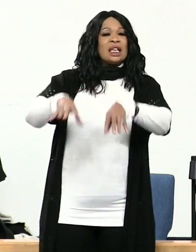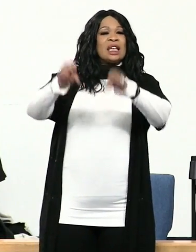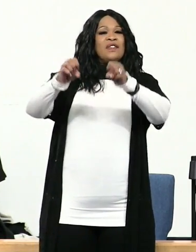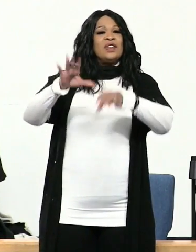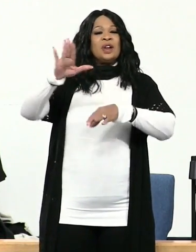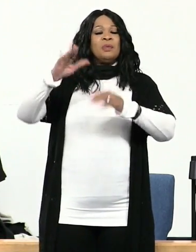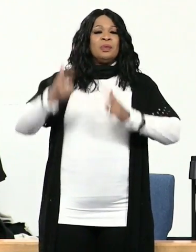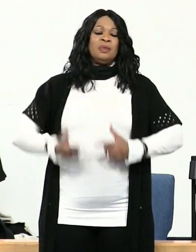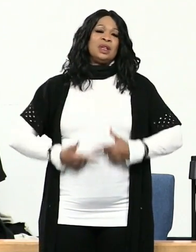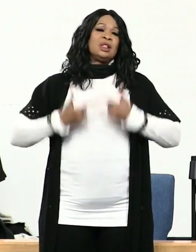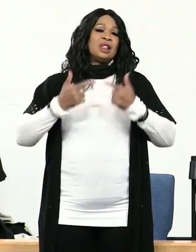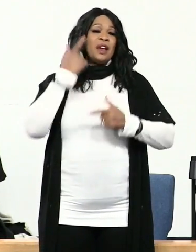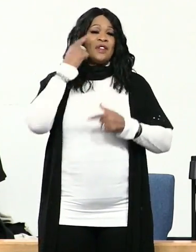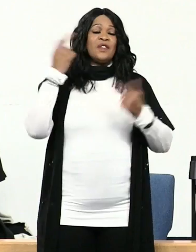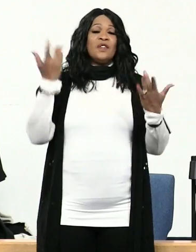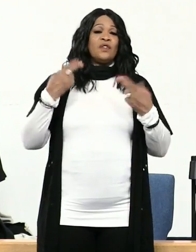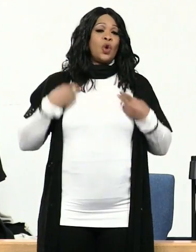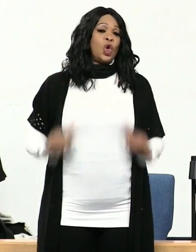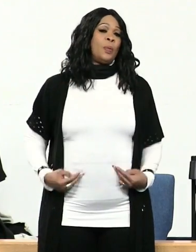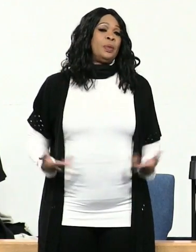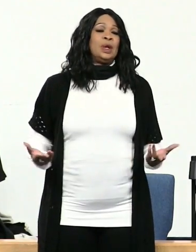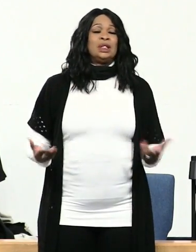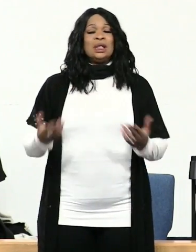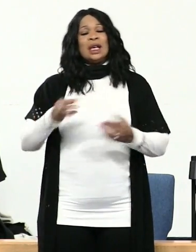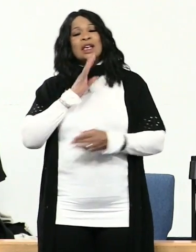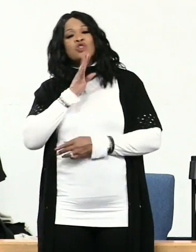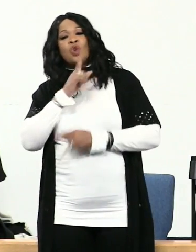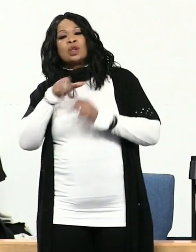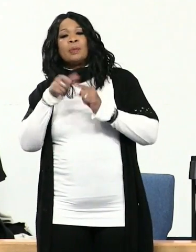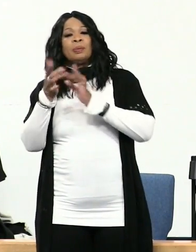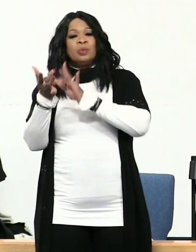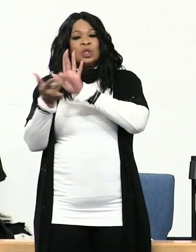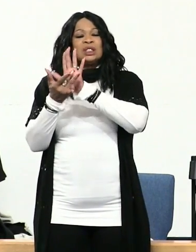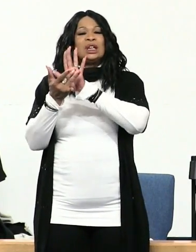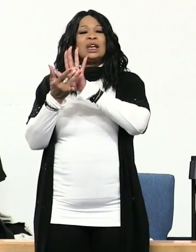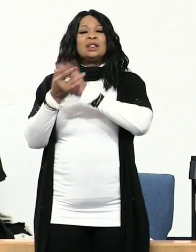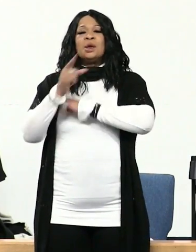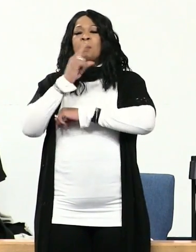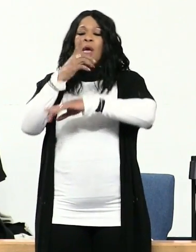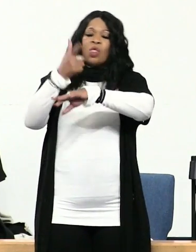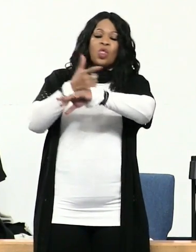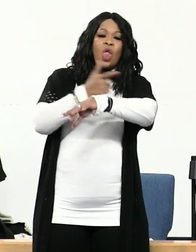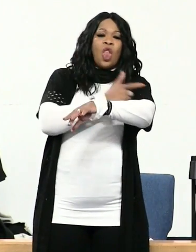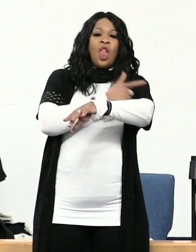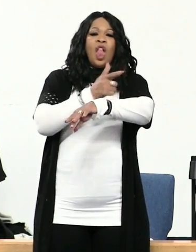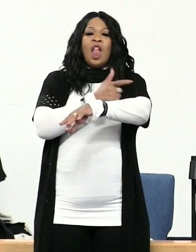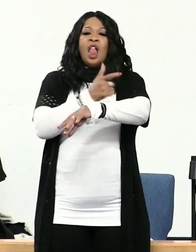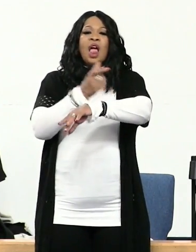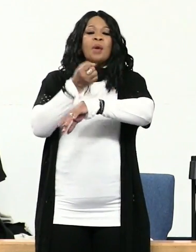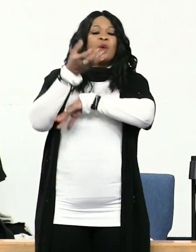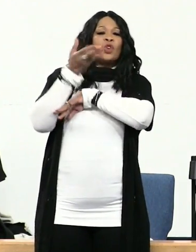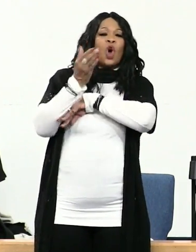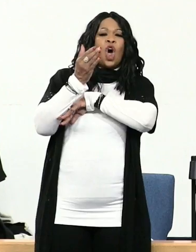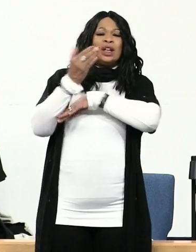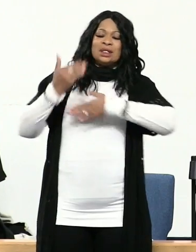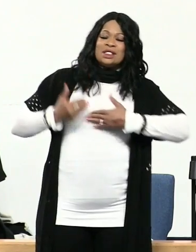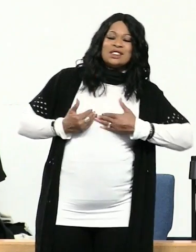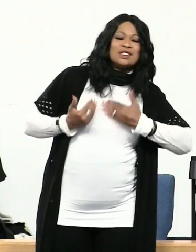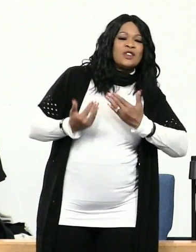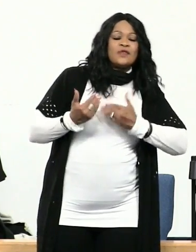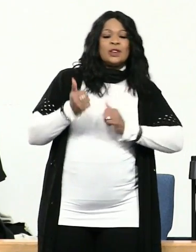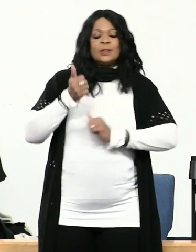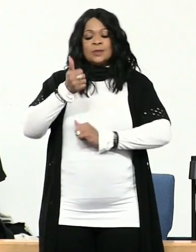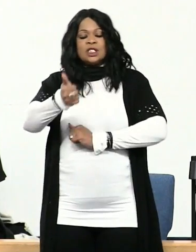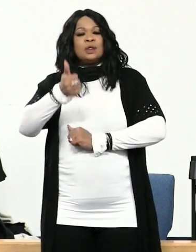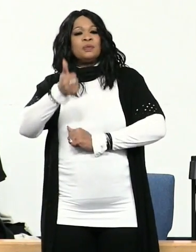for humanity. It speaks of Jesus being the Lamb of God, sacrificing